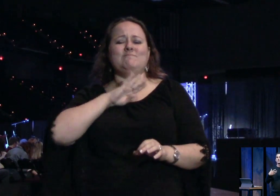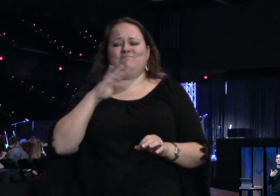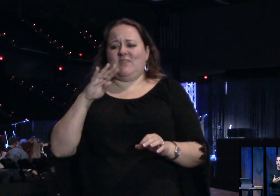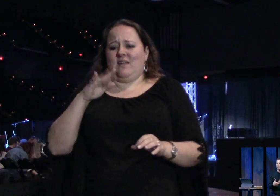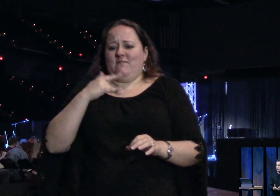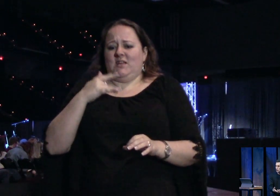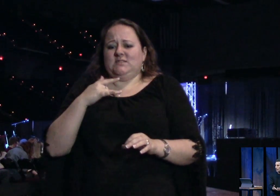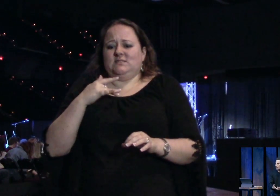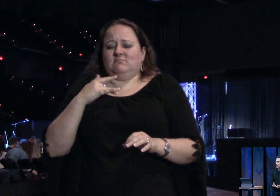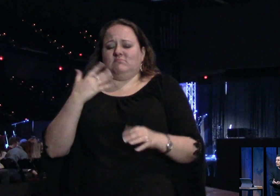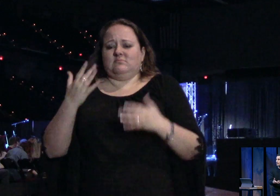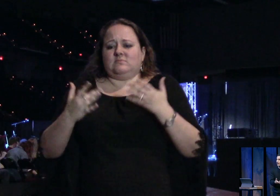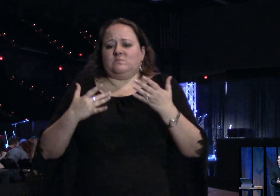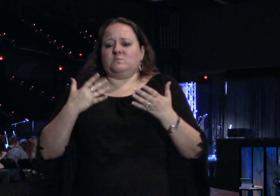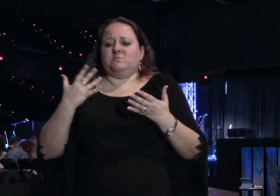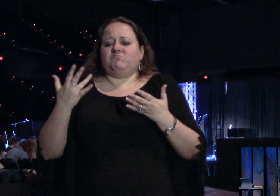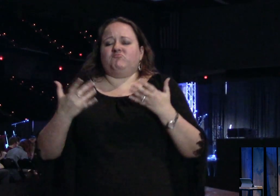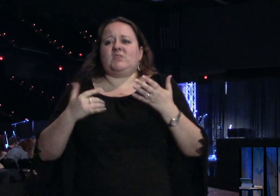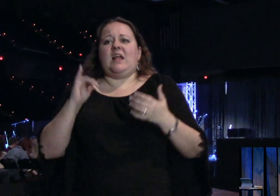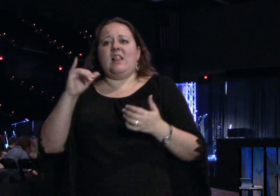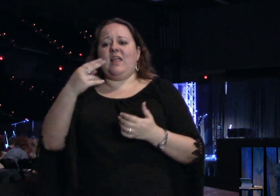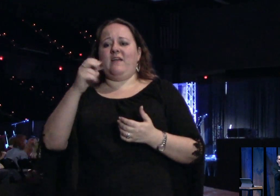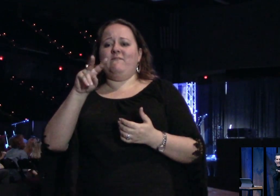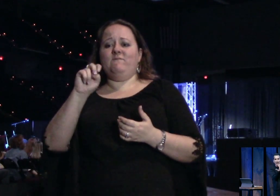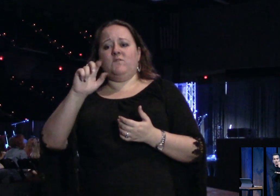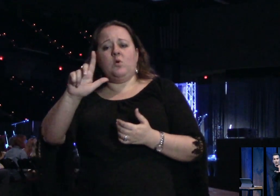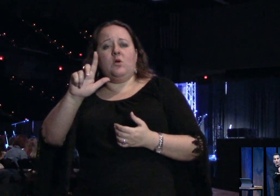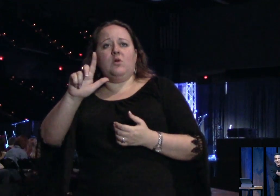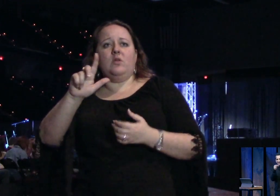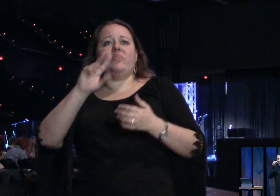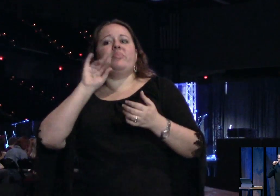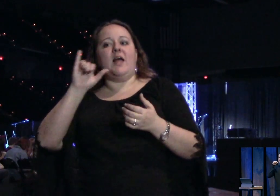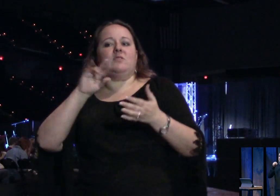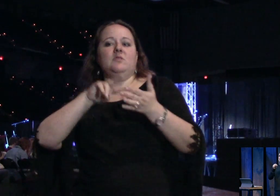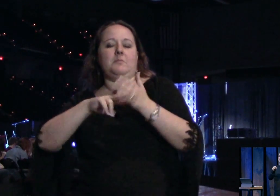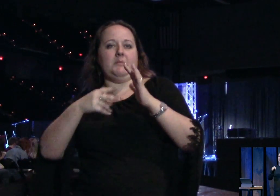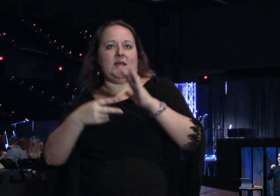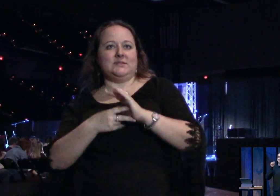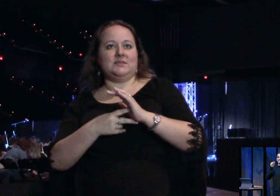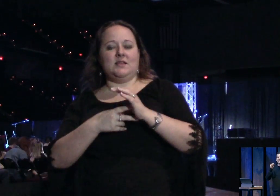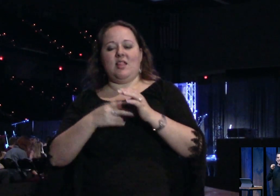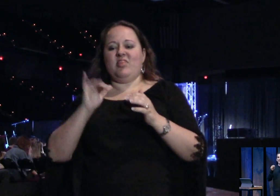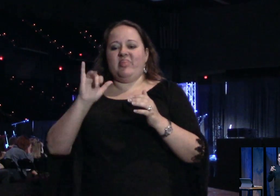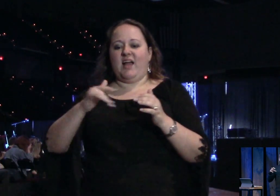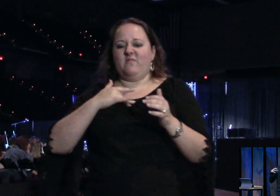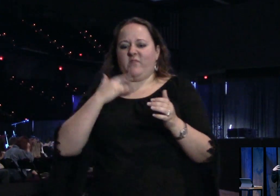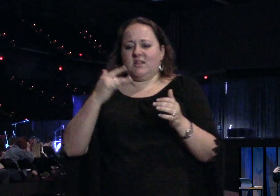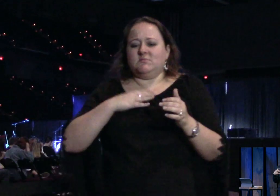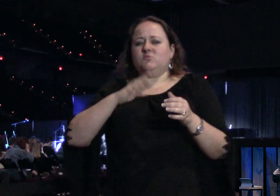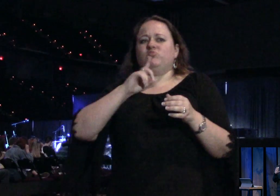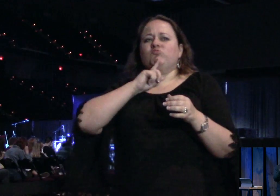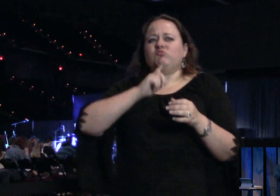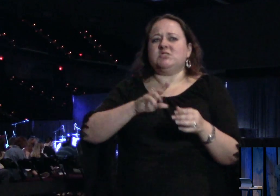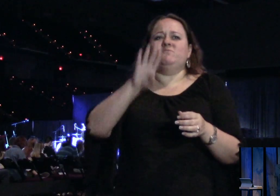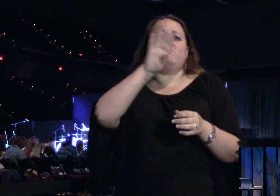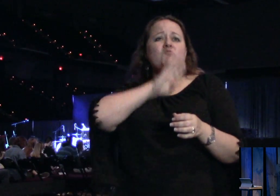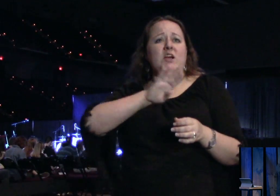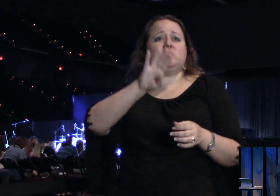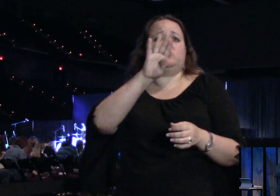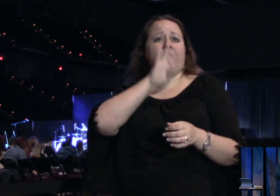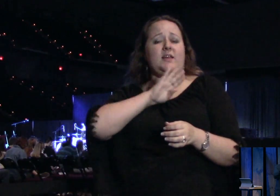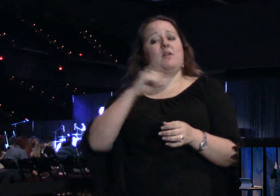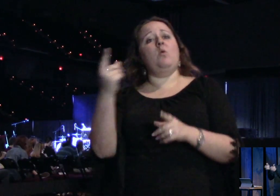feels frustratingly empty. That's what hevel is getting at. It's getting at that feeling of